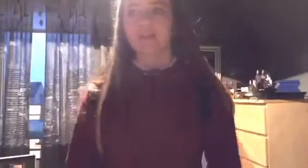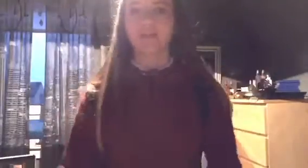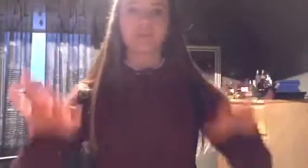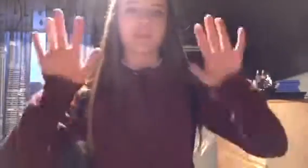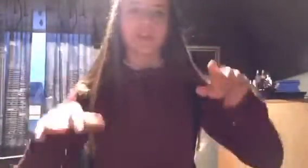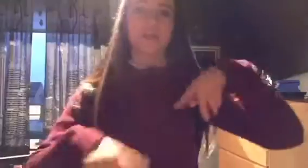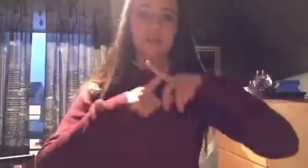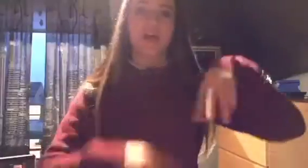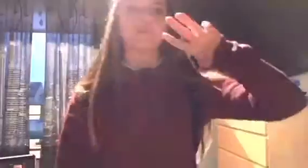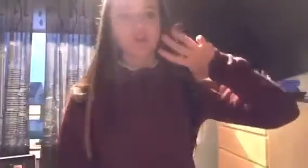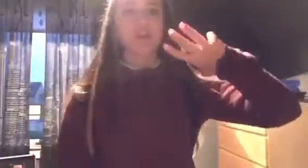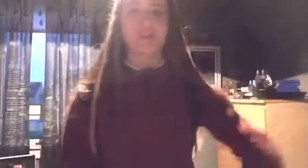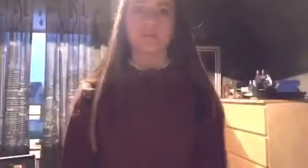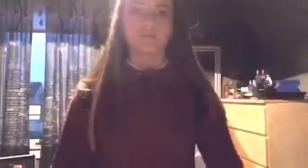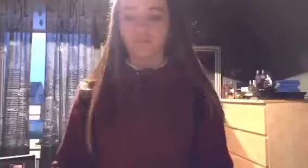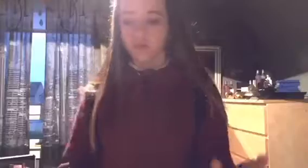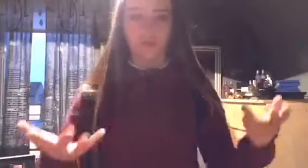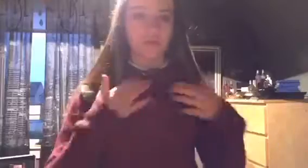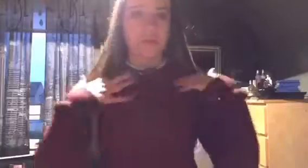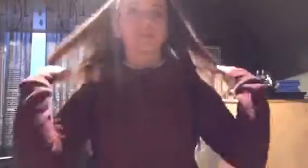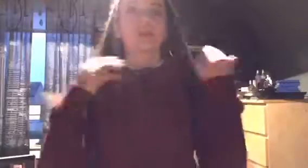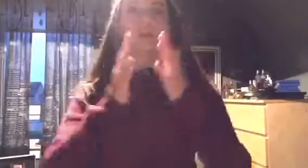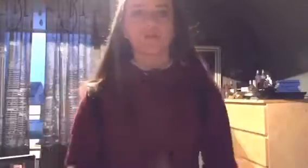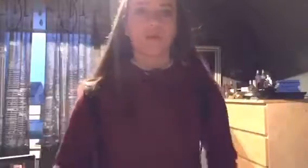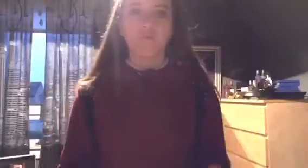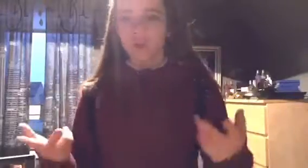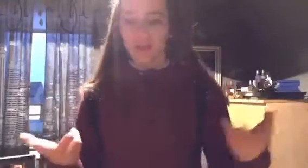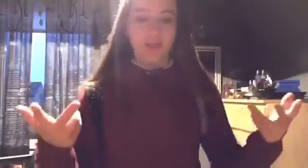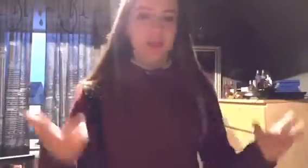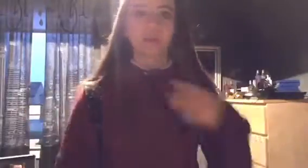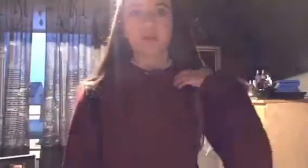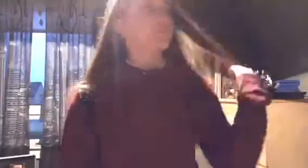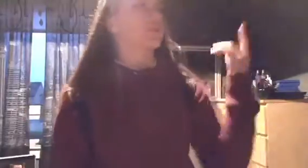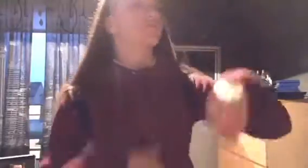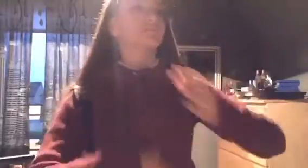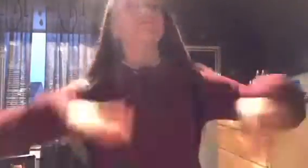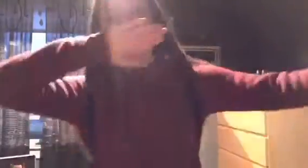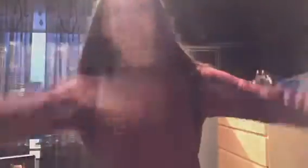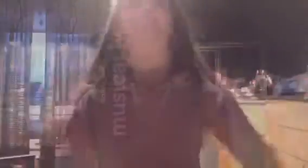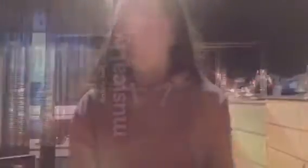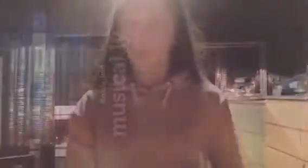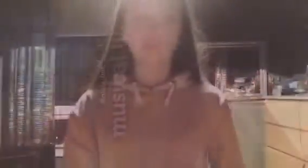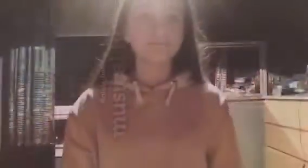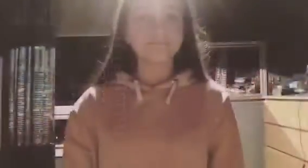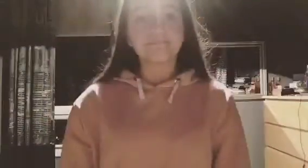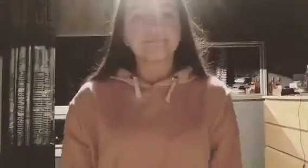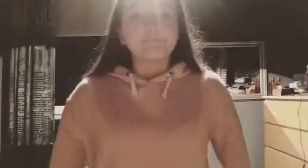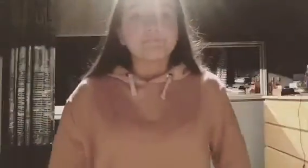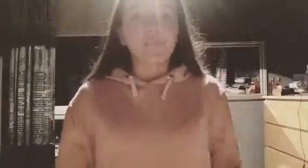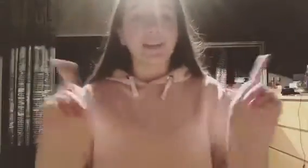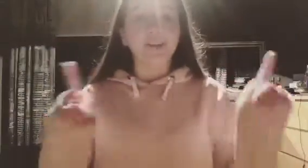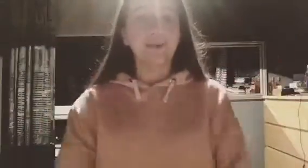Cost me 10 times 3. $30,000 for a kid to get bleak. I just hit protein. I don't want to fight anymore.